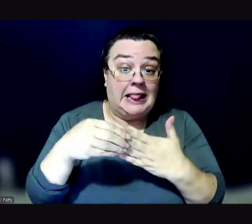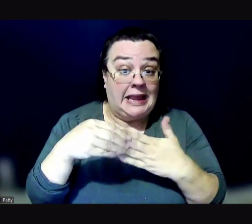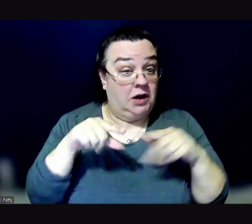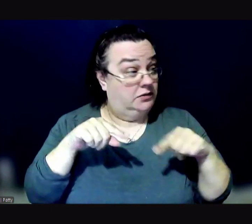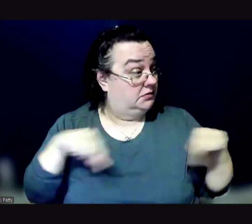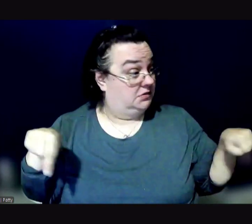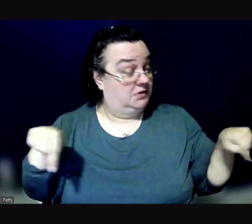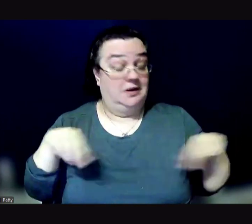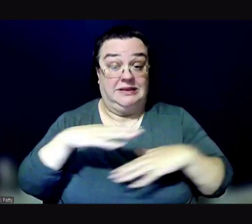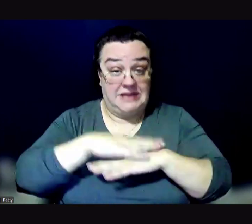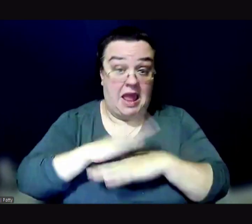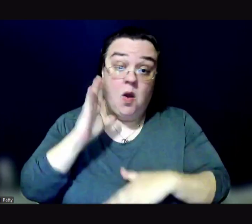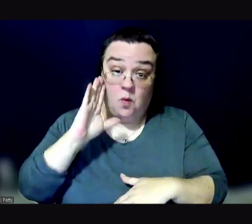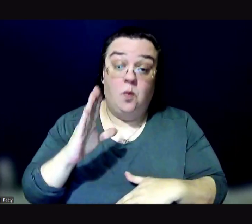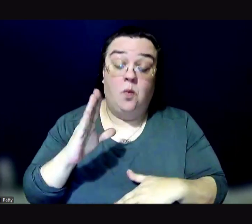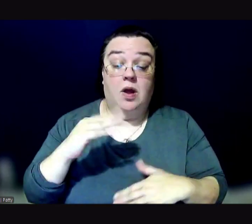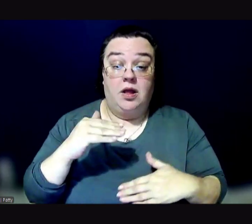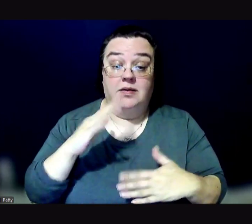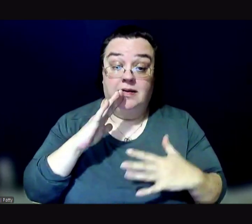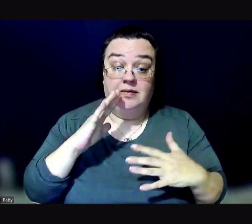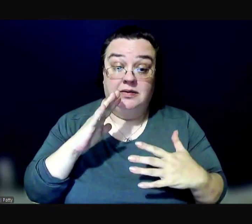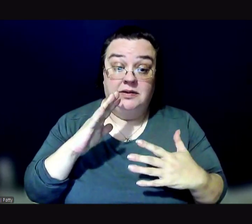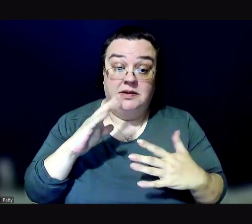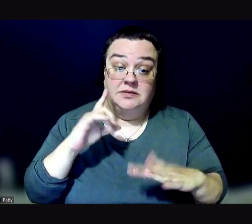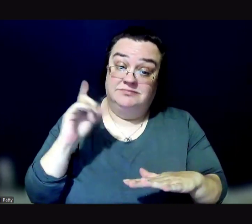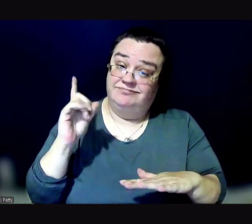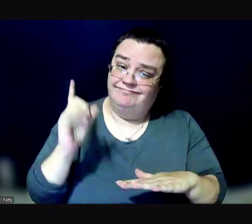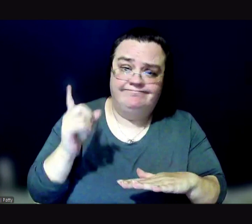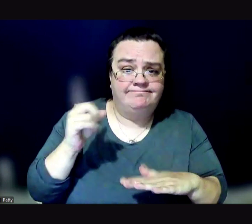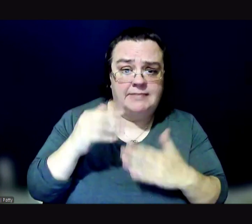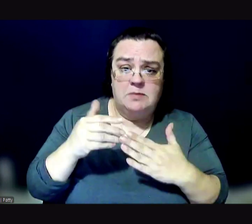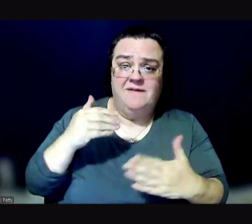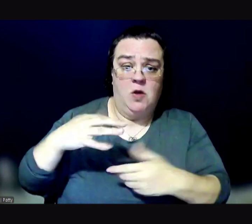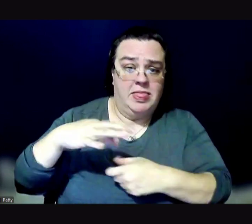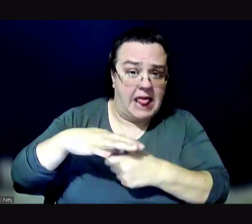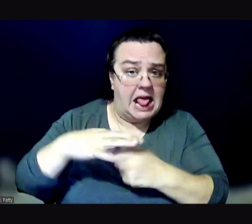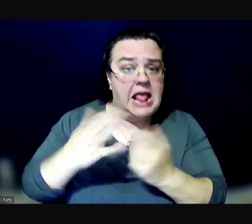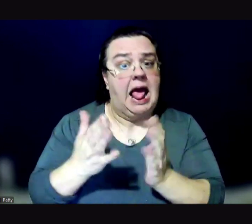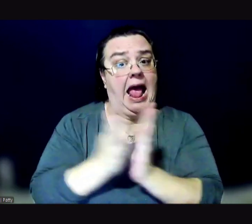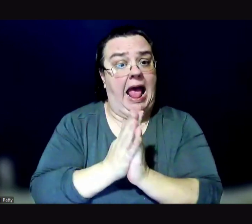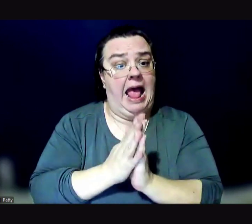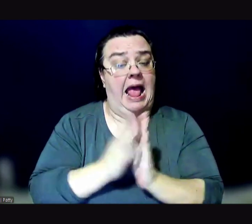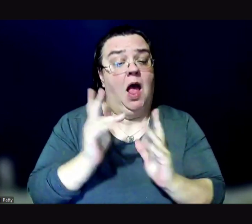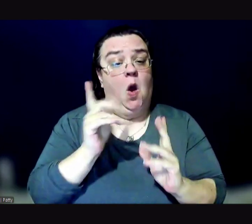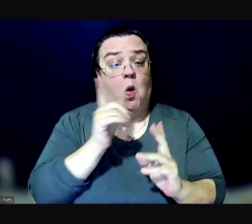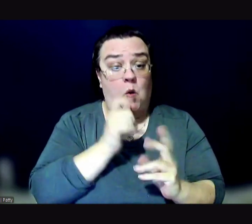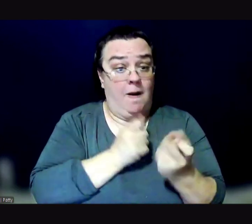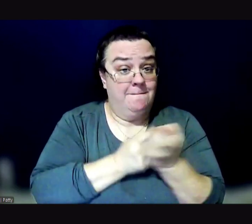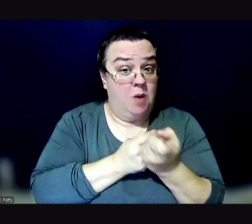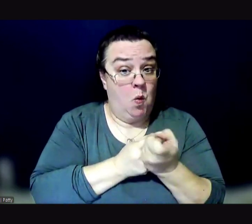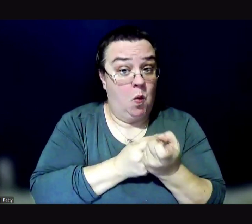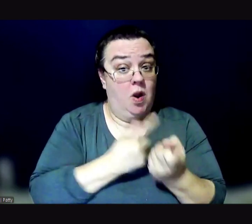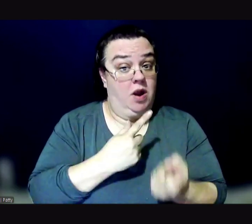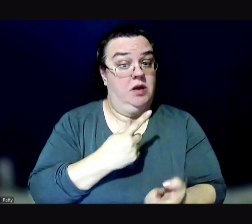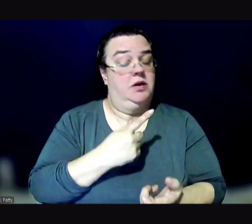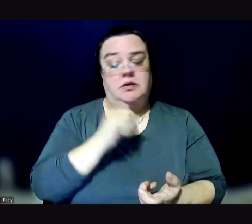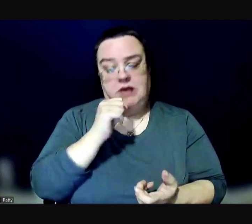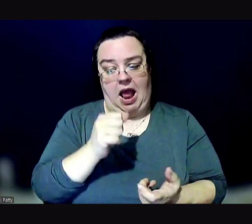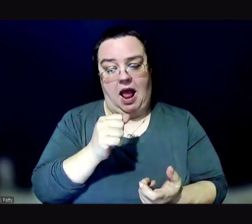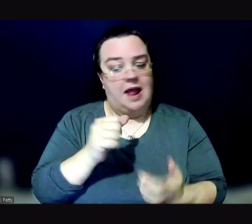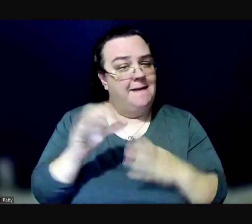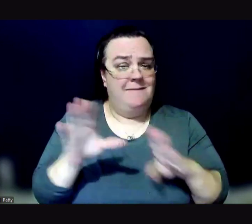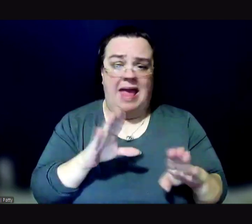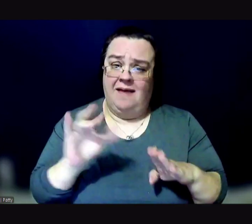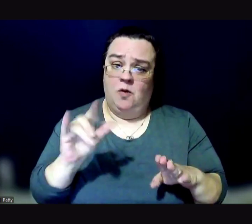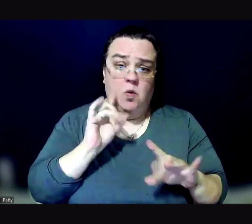courage to call it out before the election and to ask their supporters to not behave abhorrently with